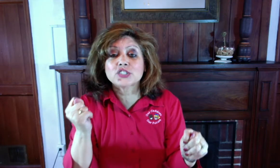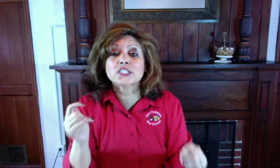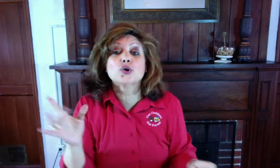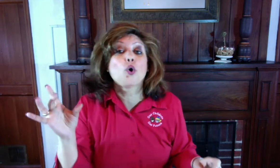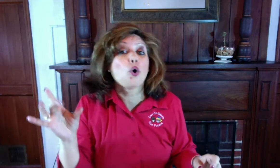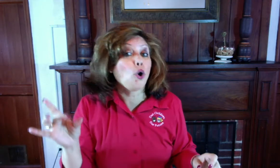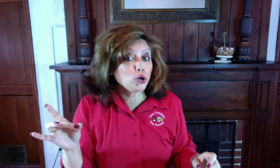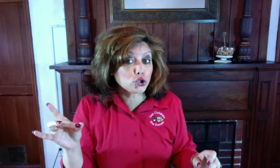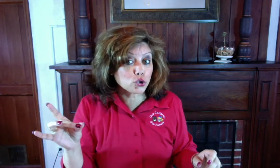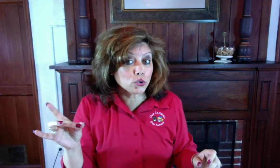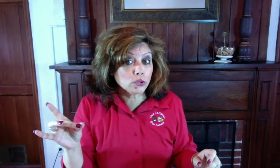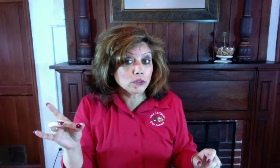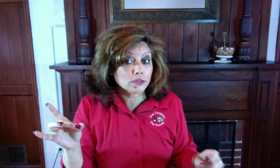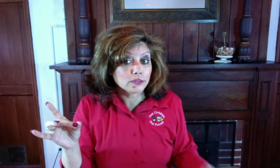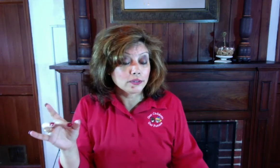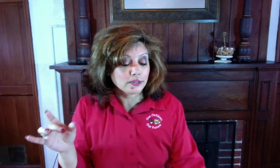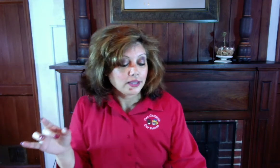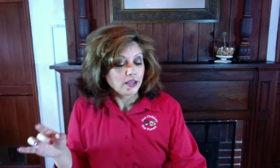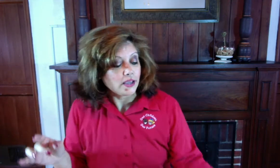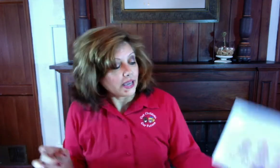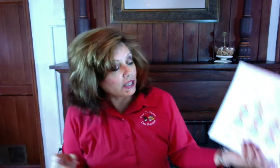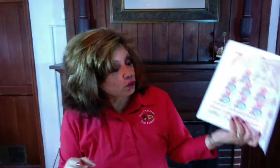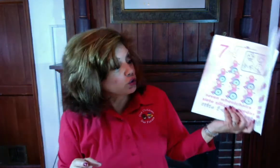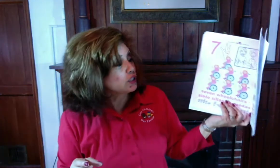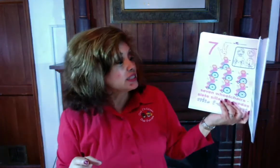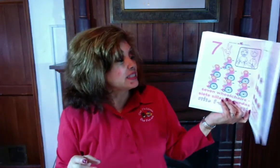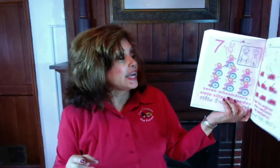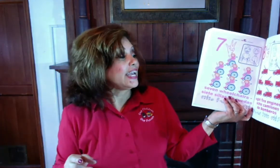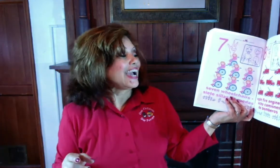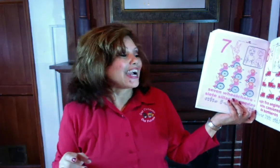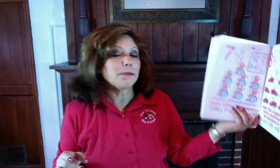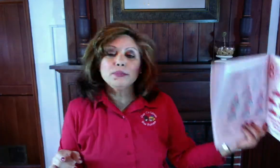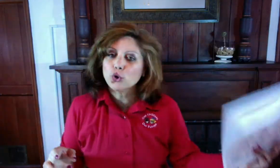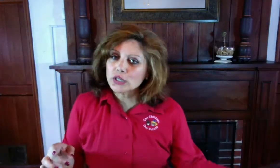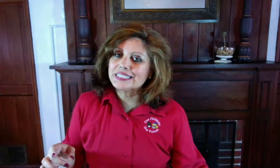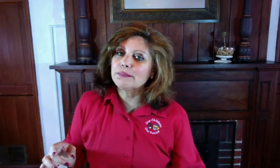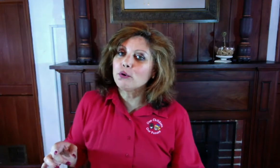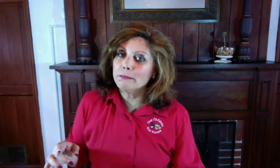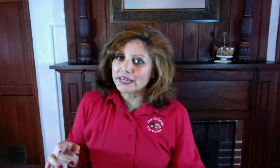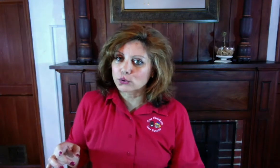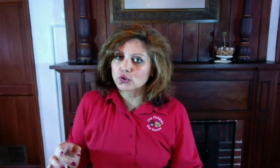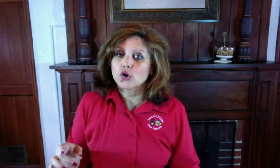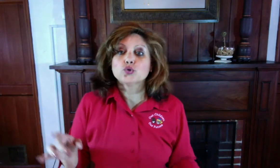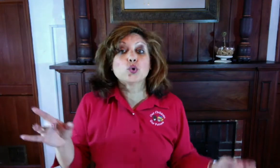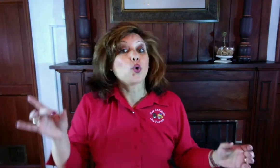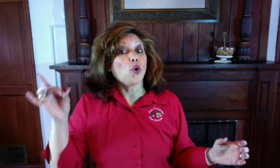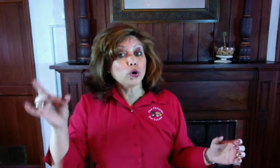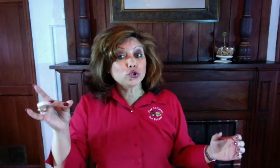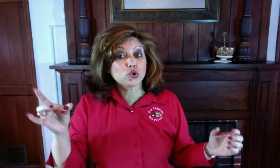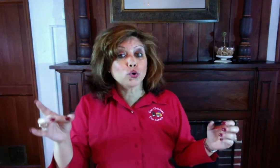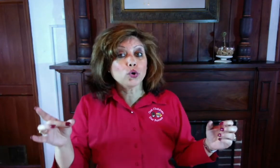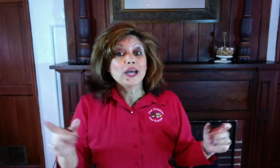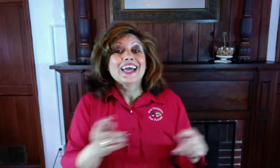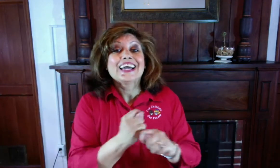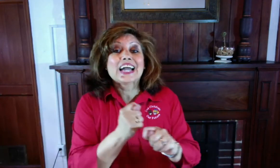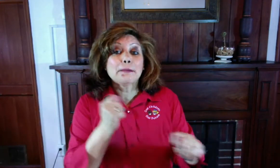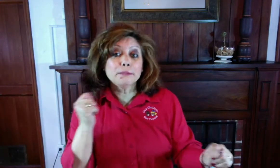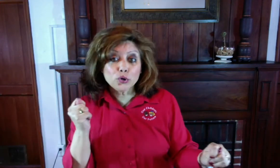is 8. And then you're going to say camiones de bomberos. So 8